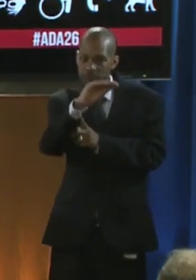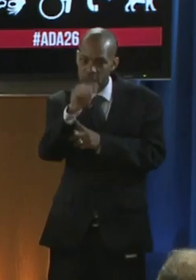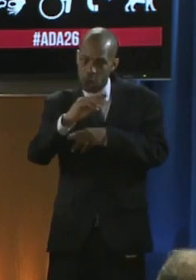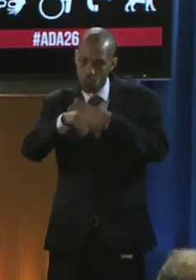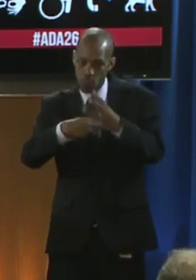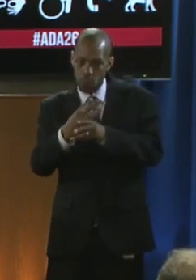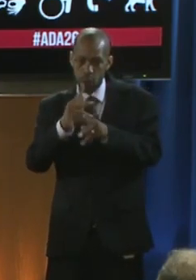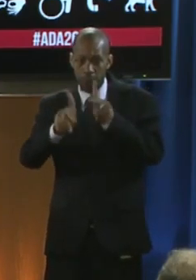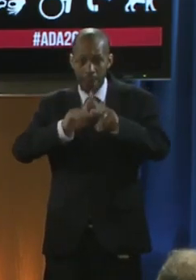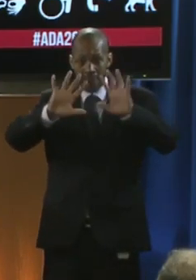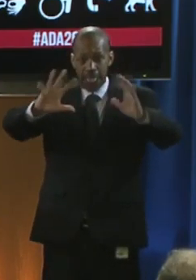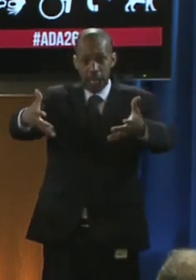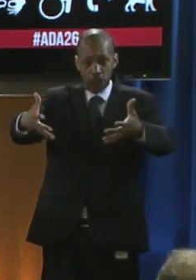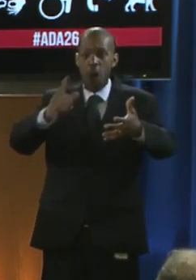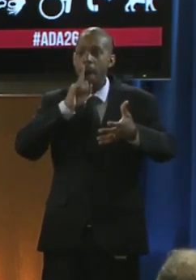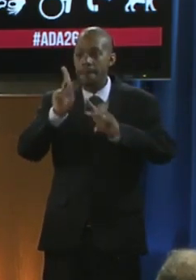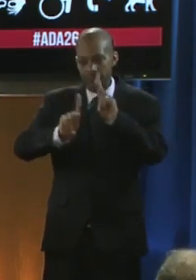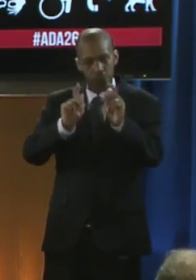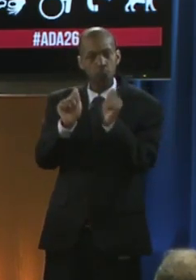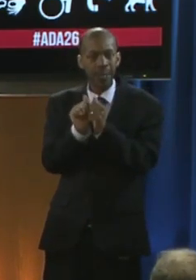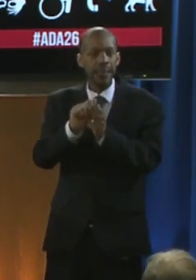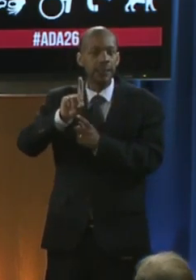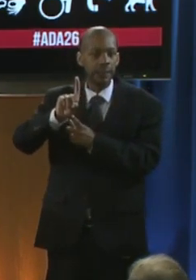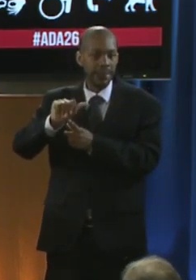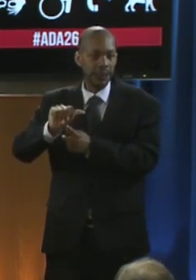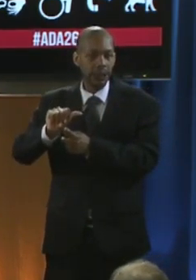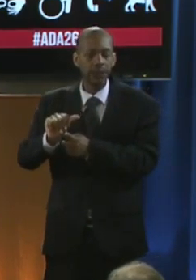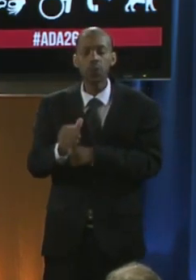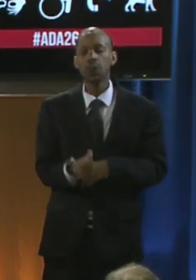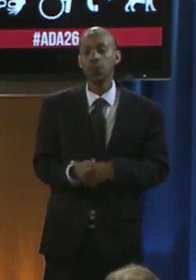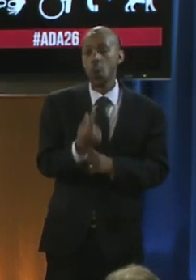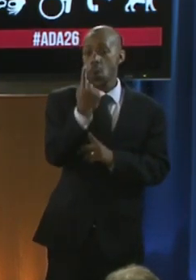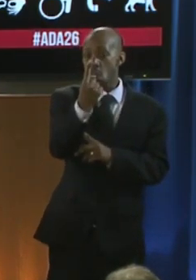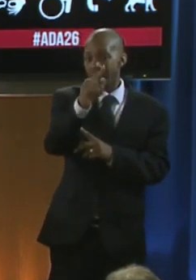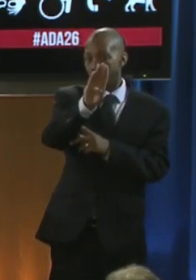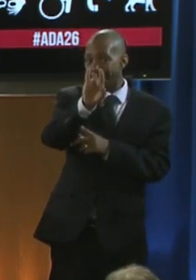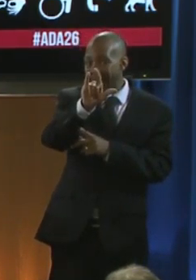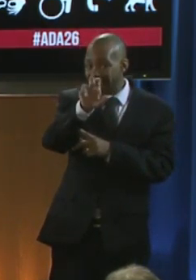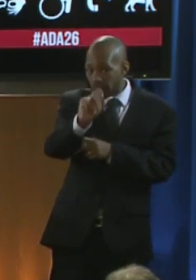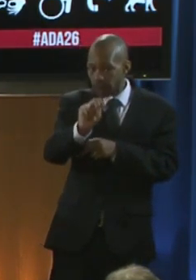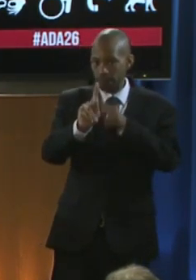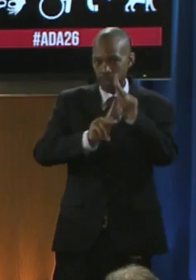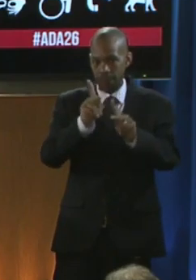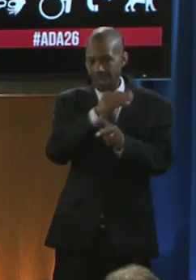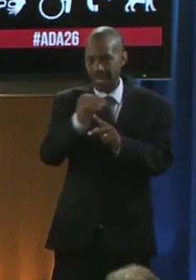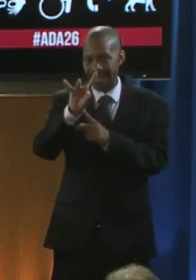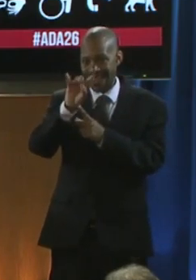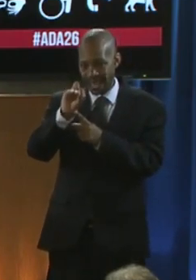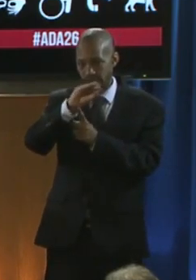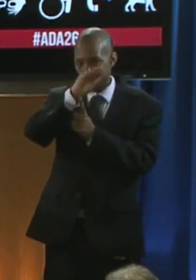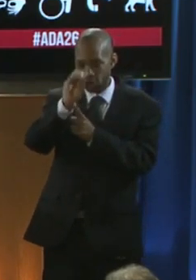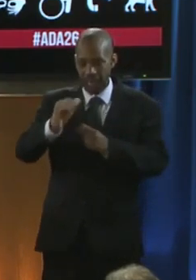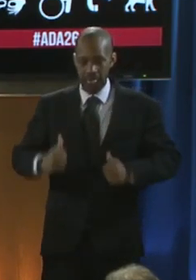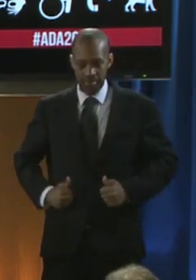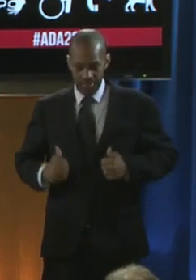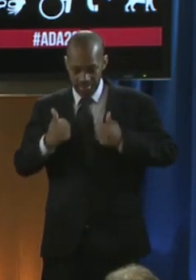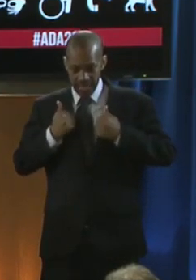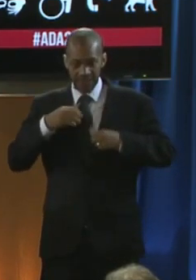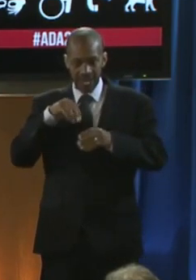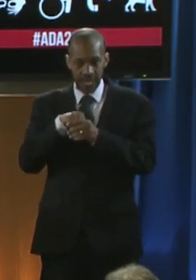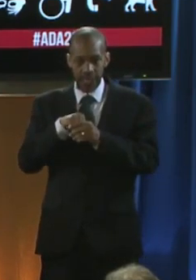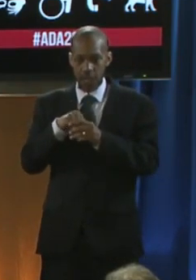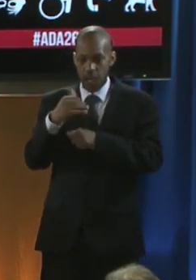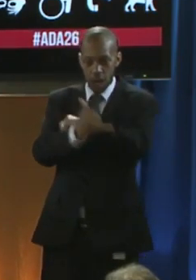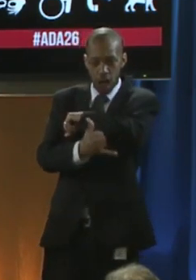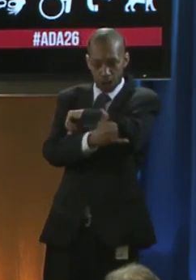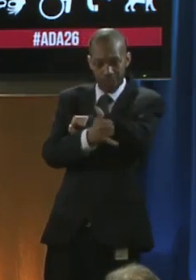world's population are people with disabilities. 1 billion people, and 80% live in developing